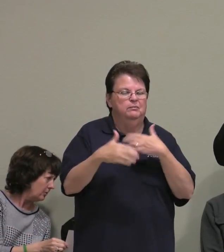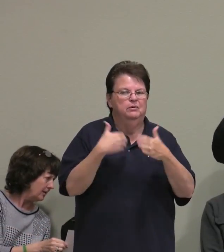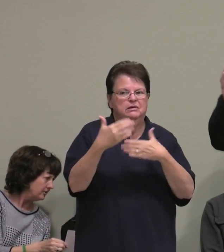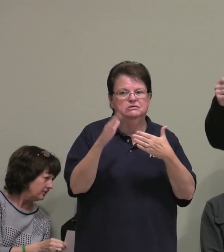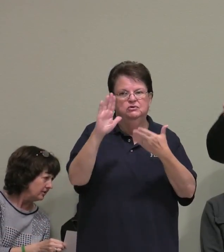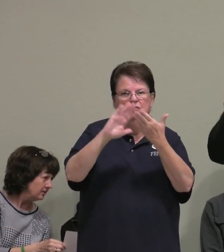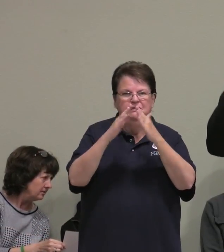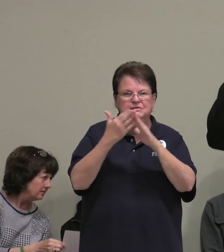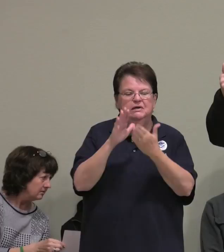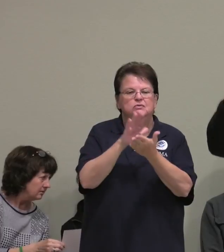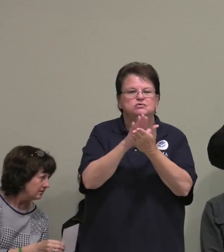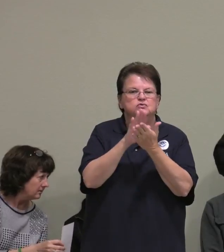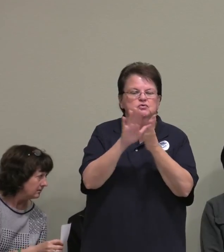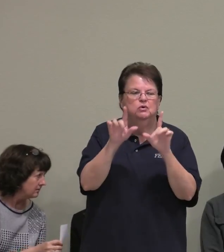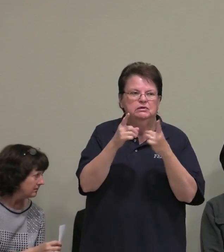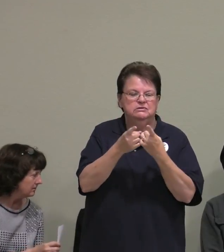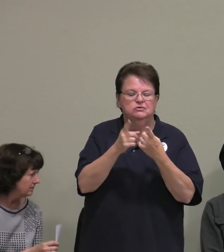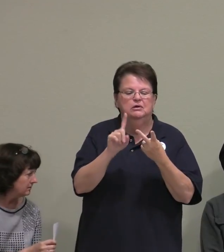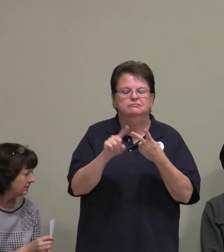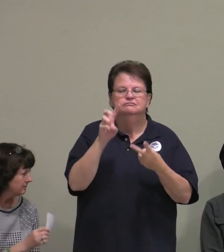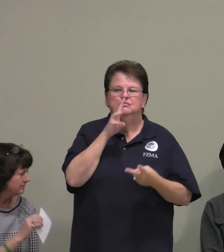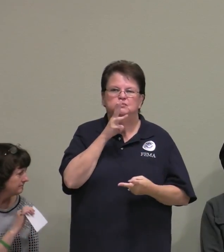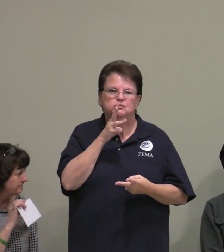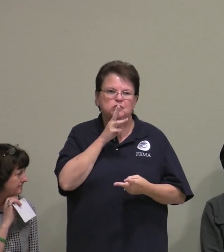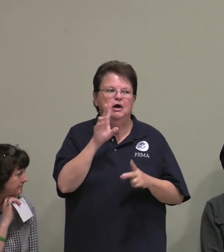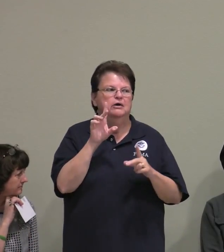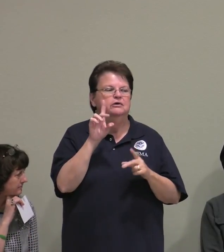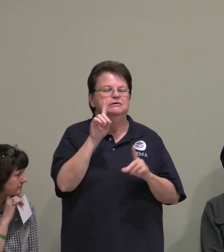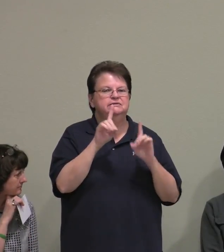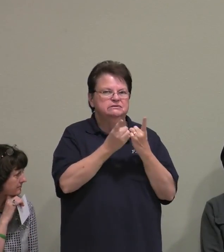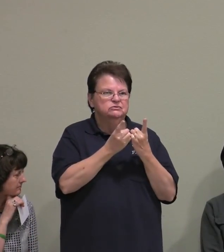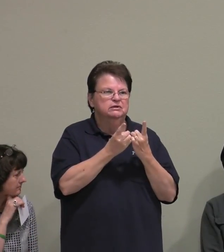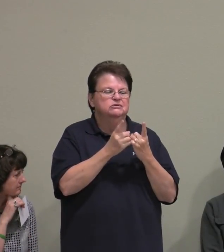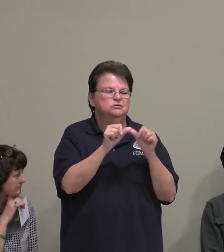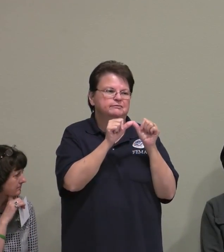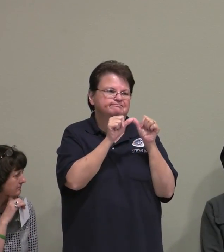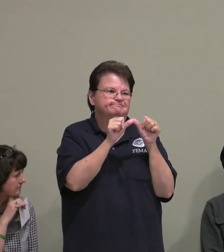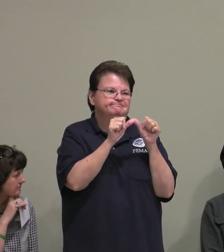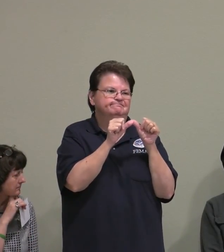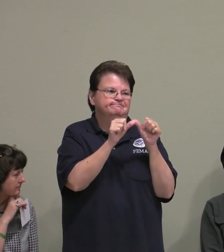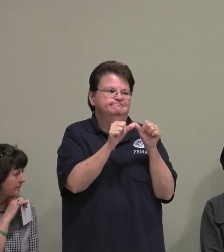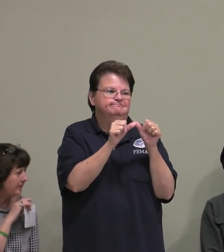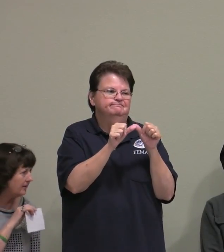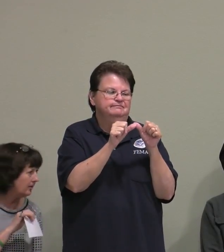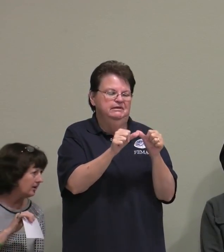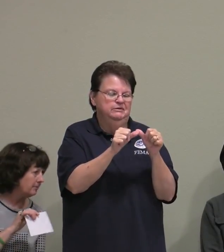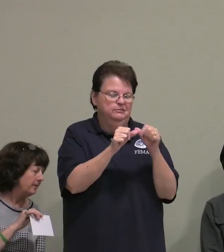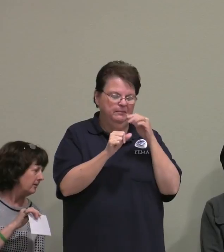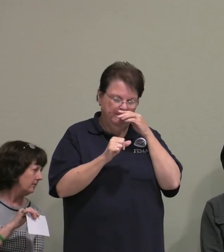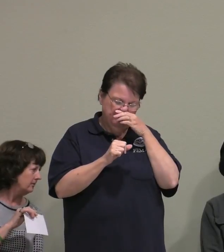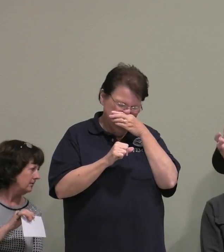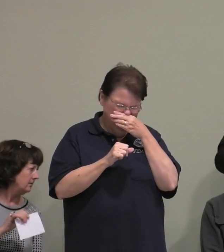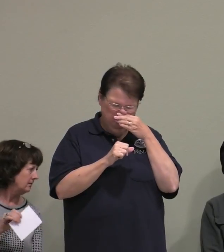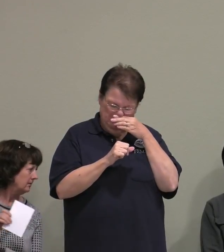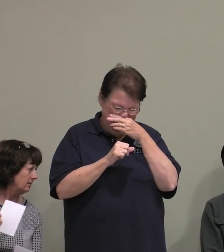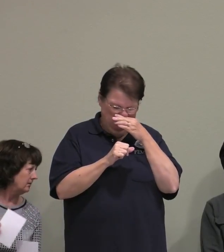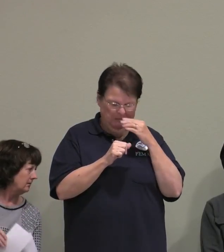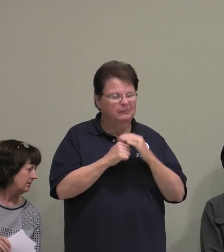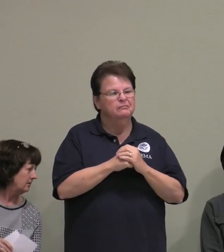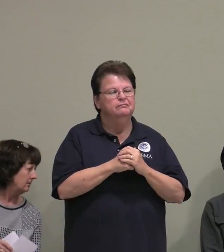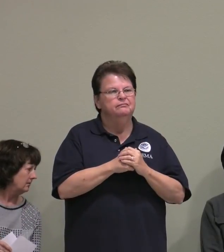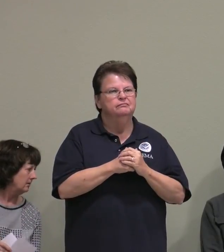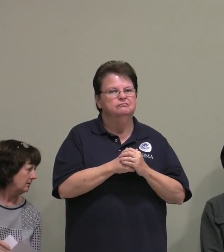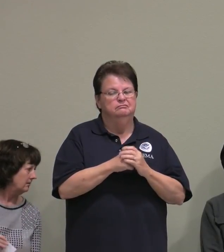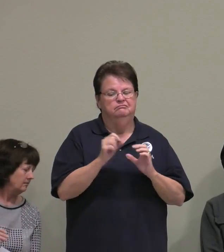Your towns, your school districts, your water districts, so that we can continue to move this forward. As you've heard, obviously the revenue